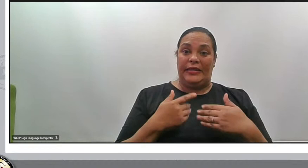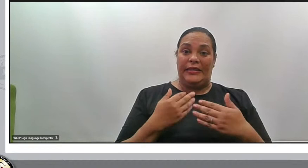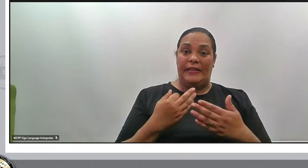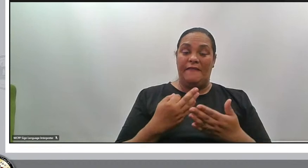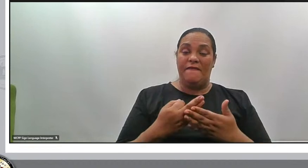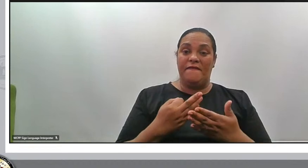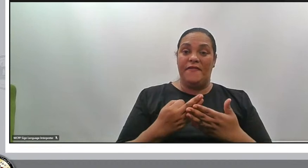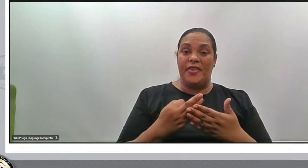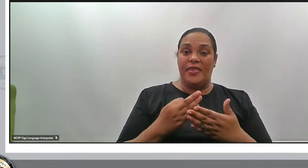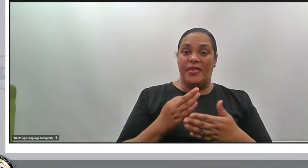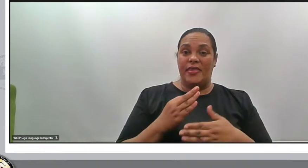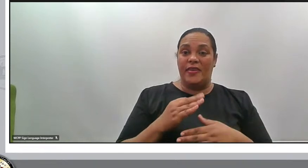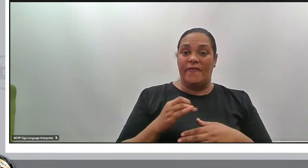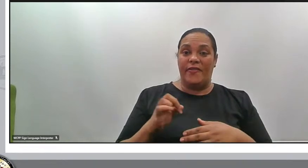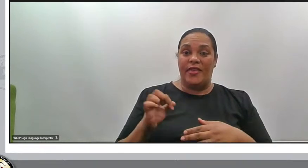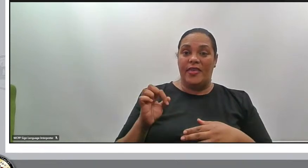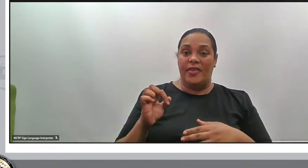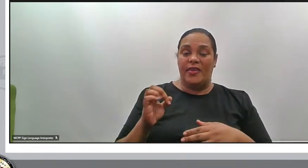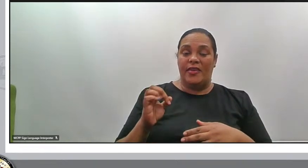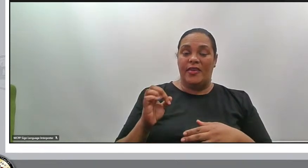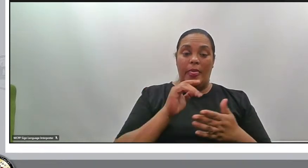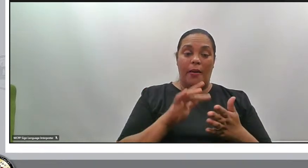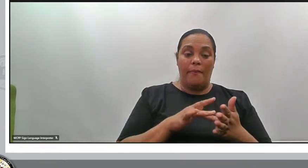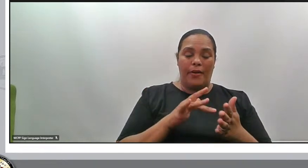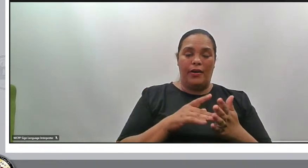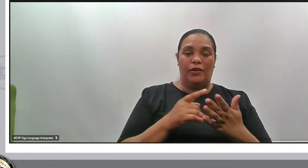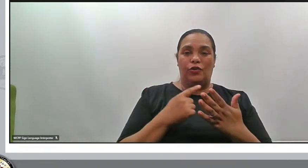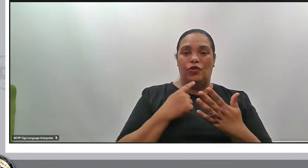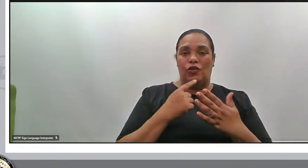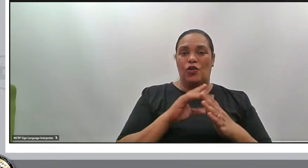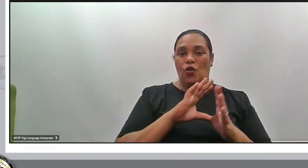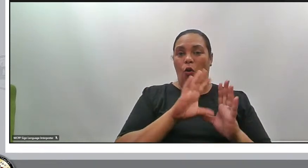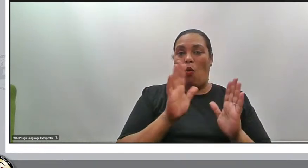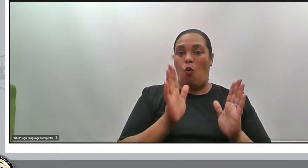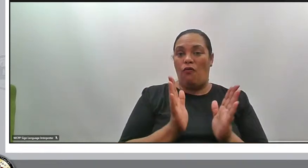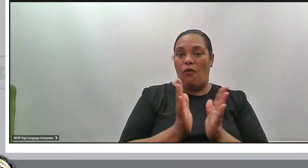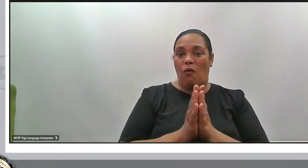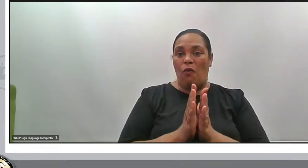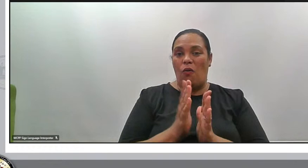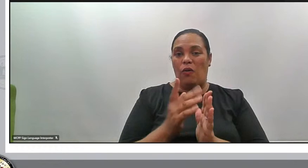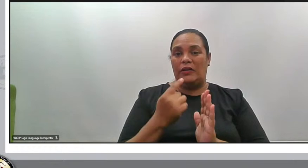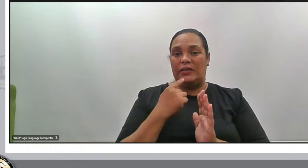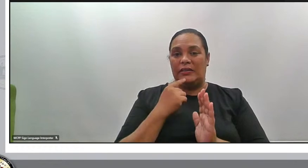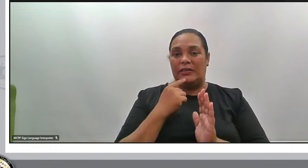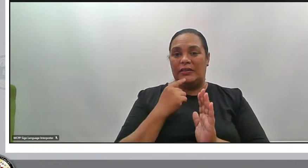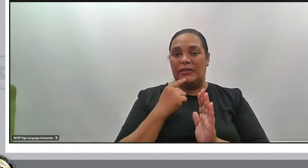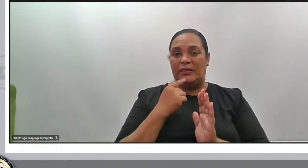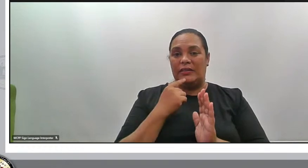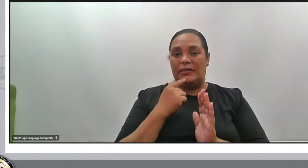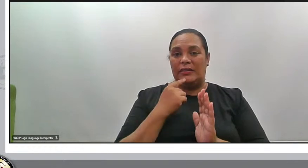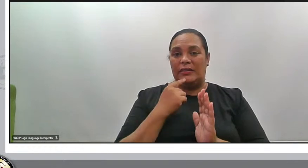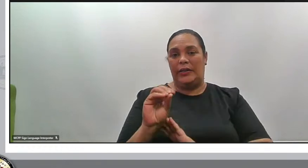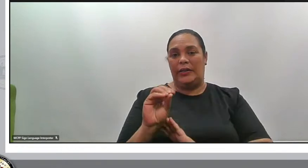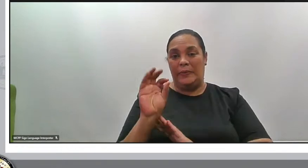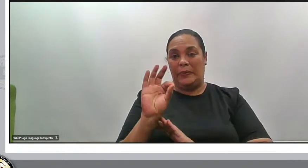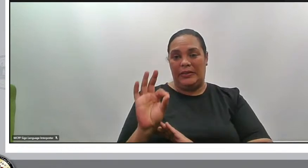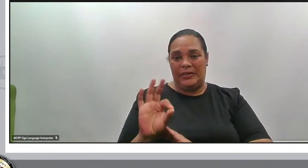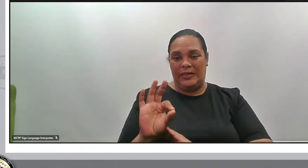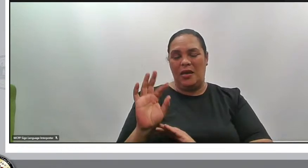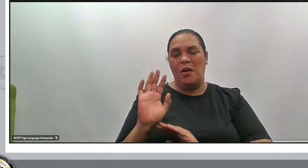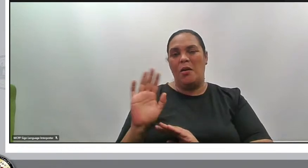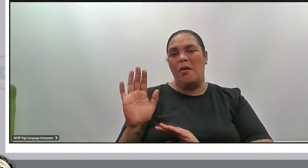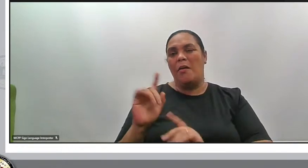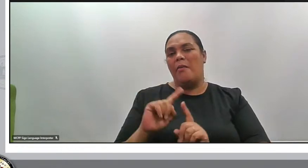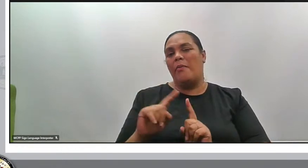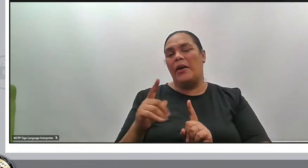fees under on this page, it indicates the overall that it's been increased by 220%. And I just wanted to find